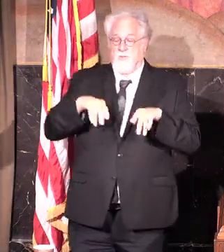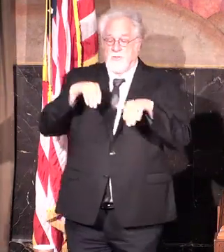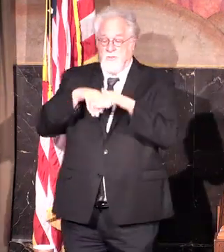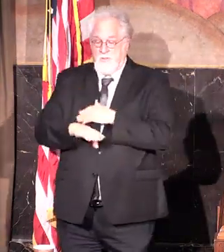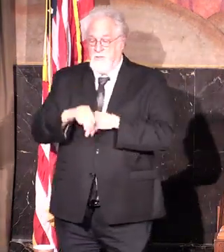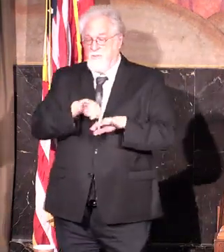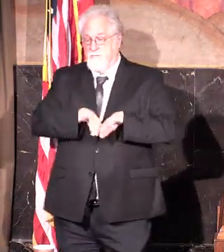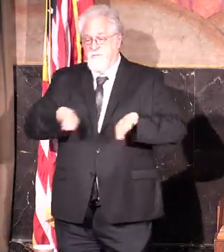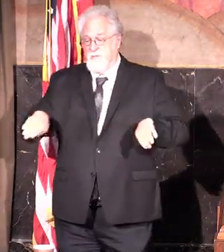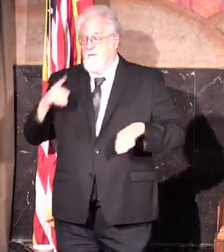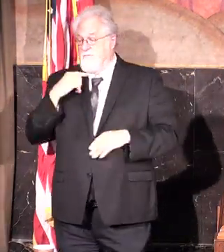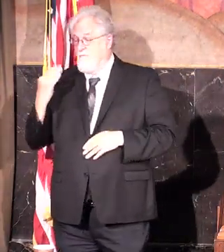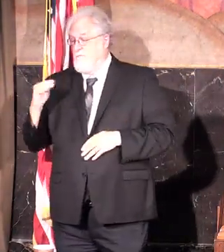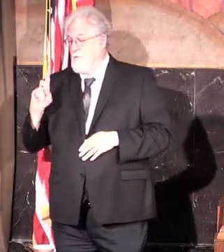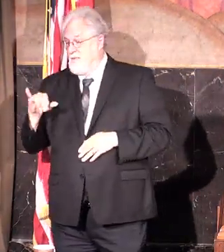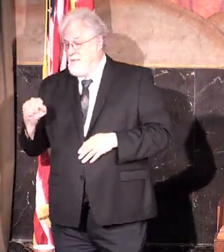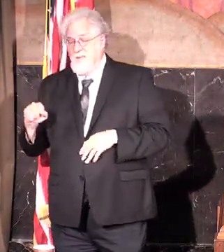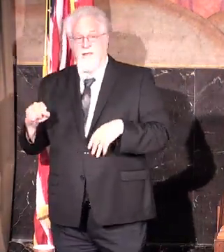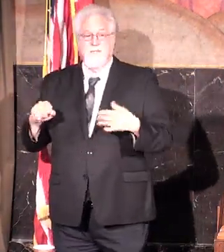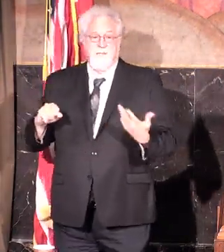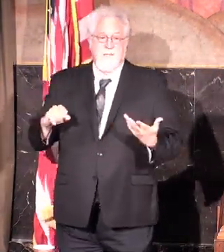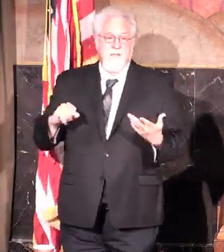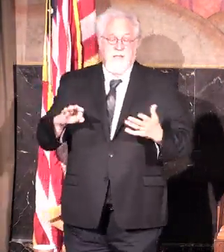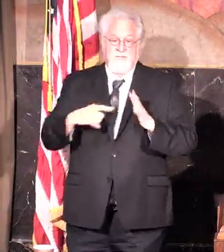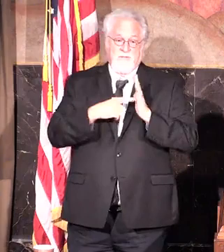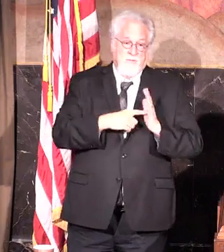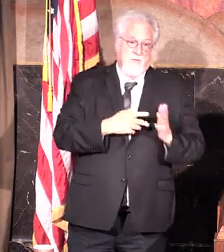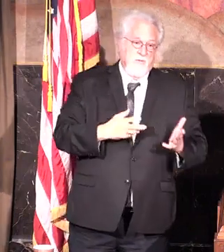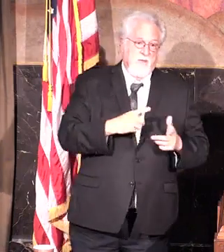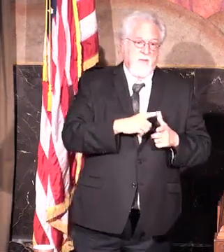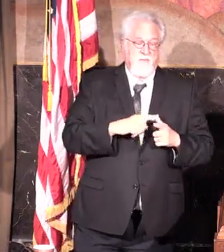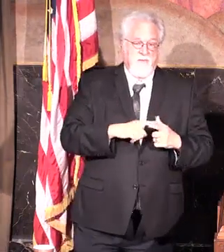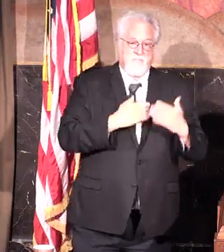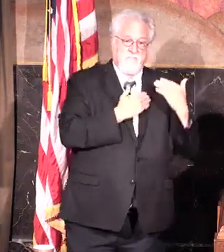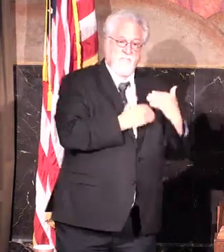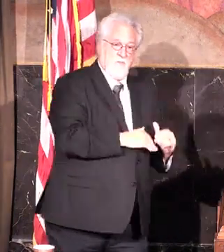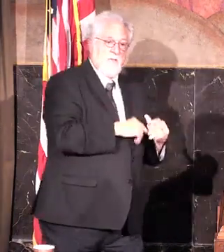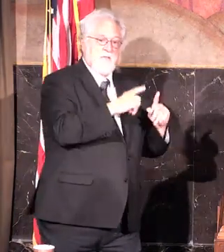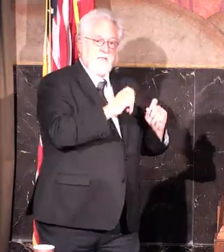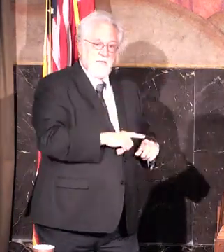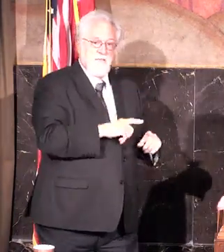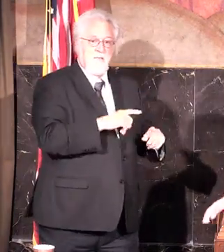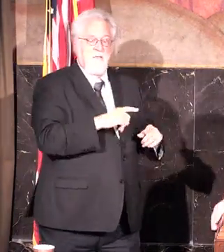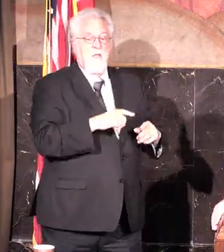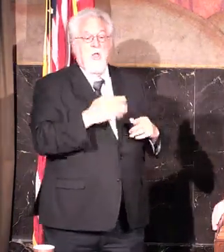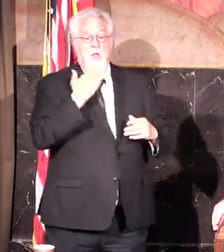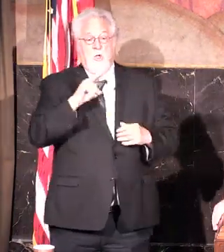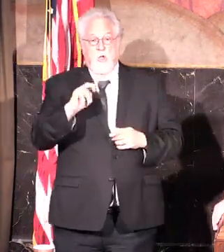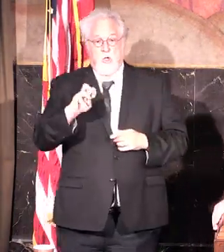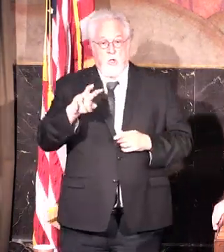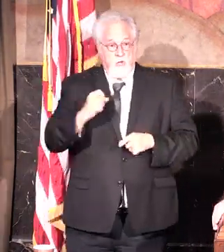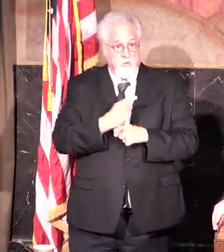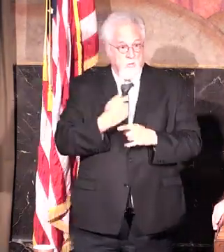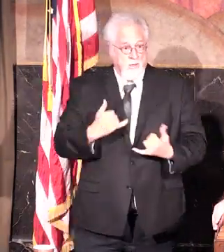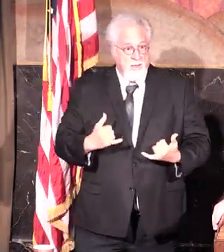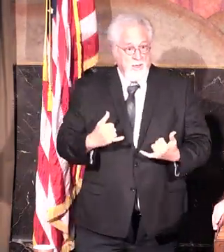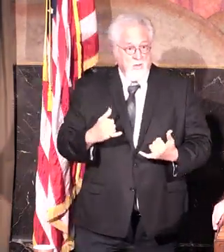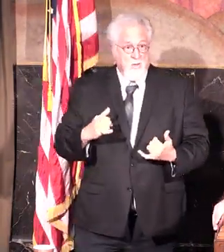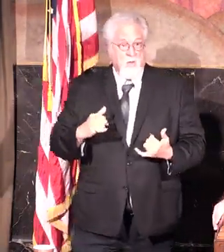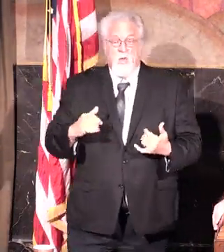period. Obviously, if they're symptomatic, they get quarantined, they get tested. The good news is right now the